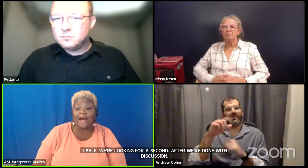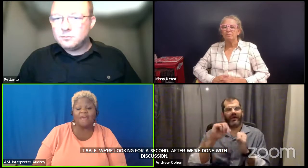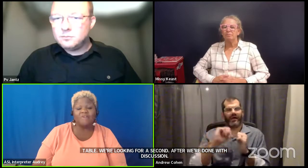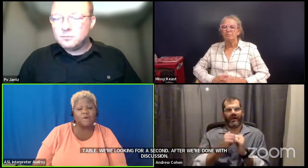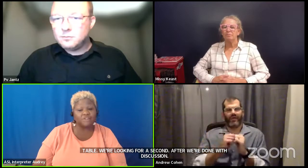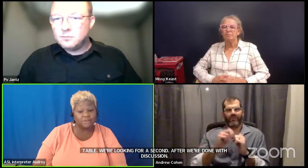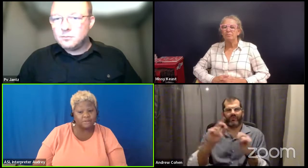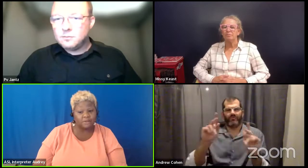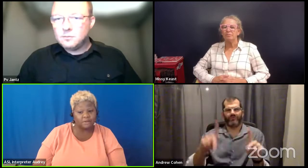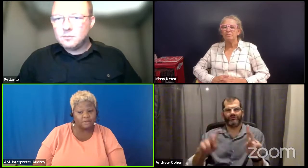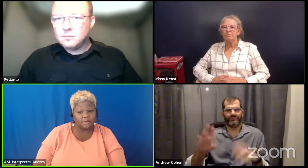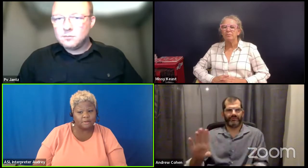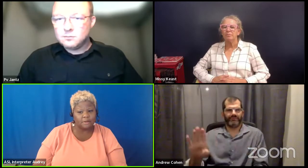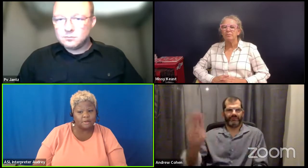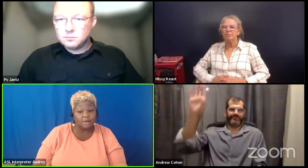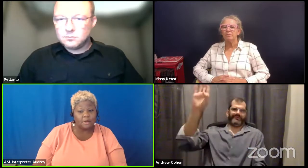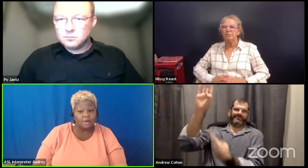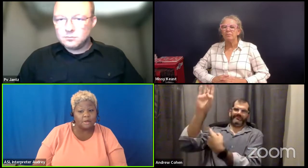I have a question.